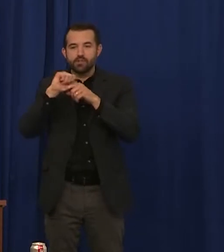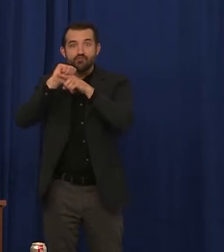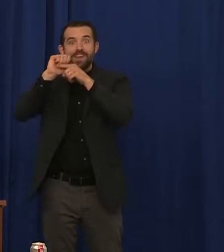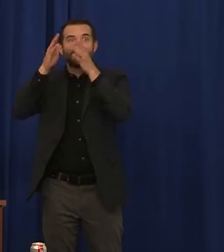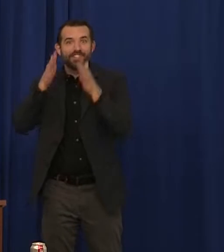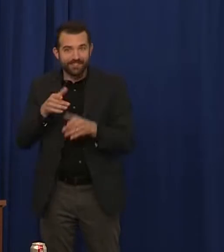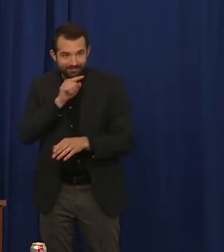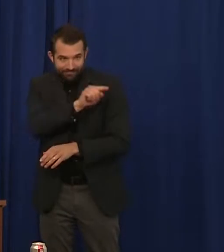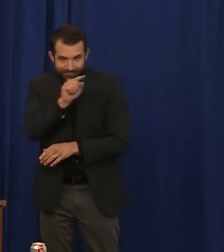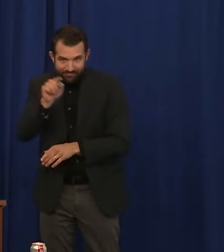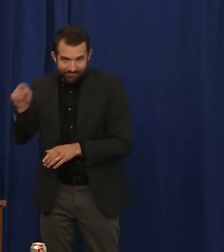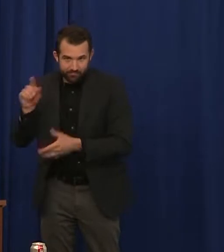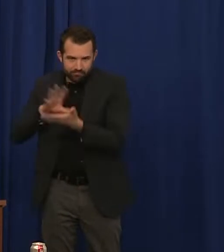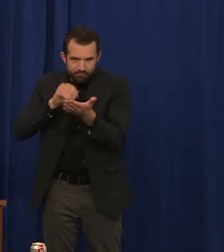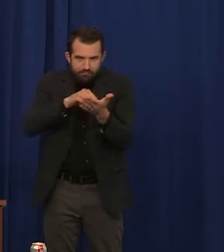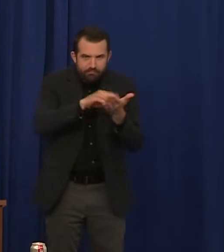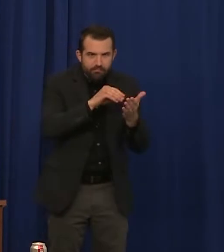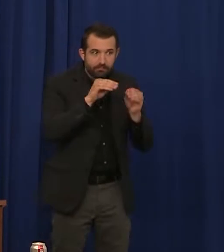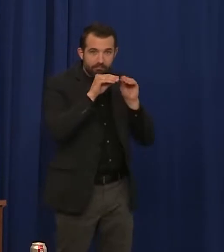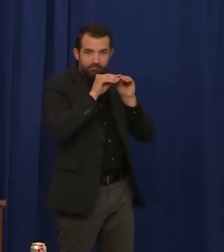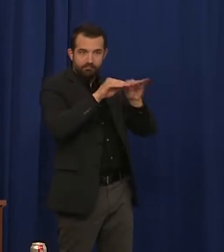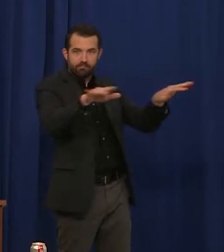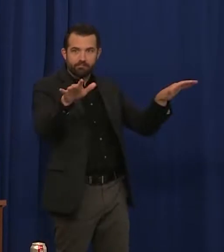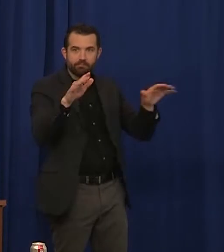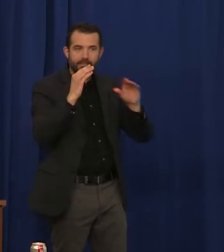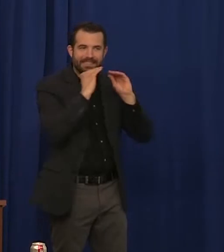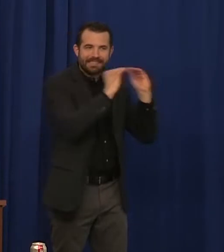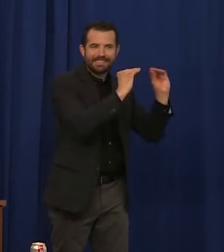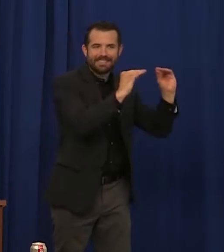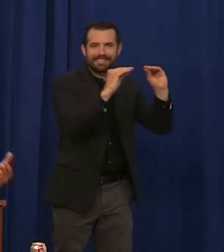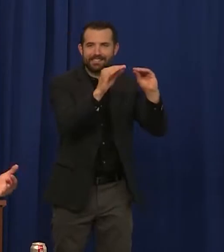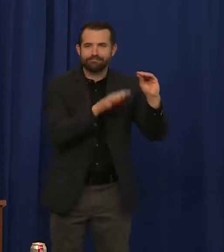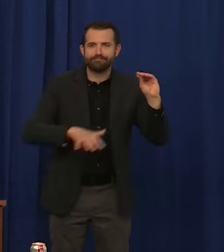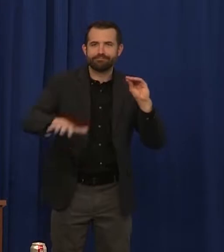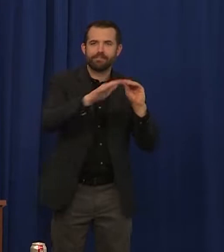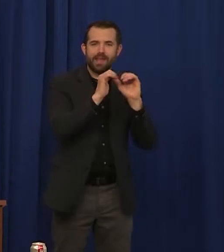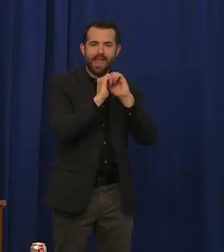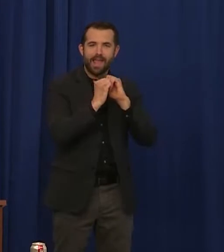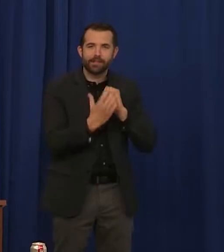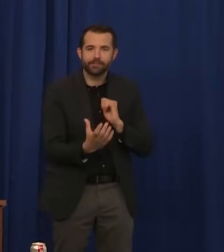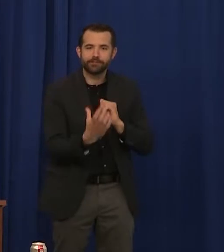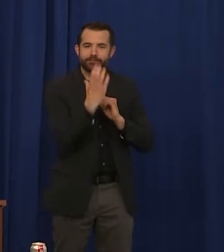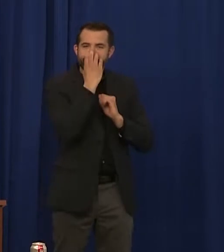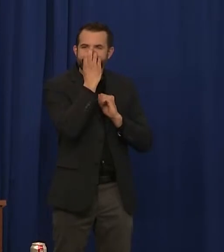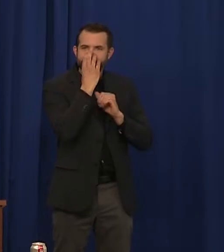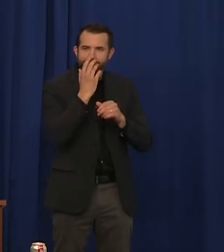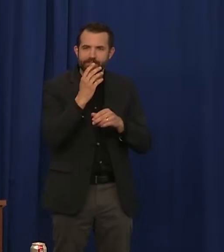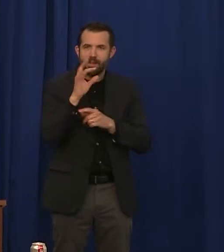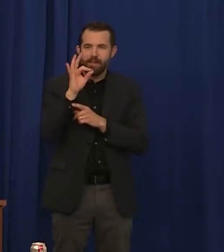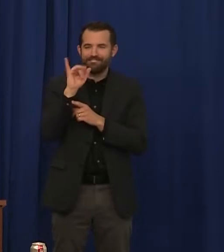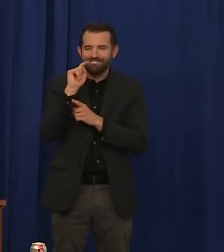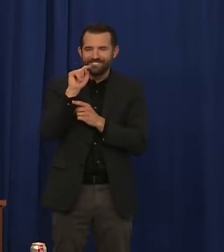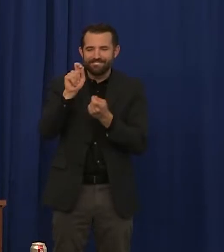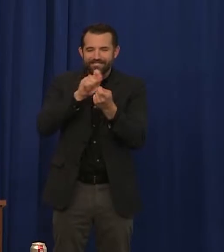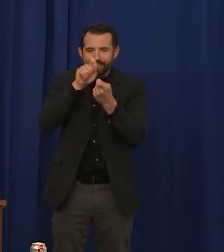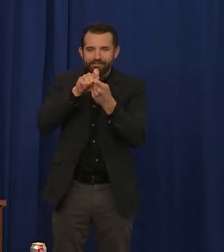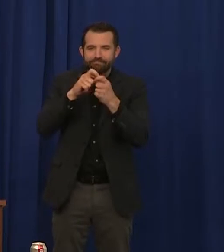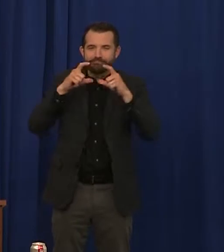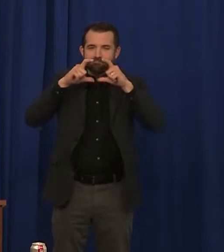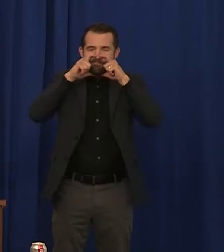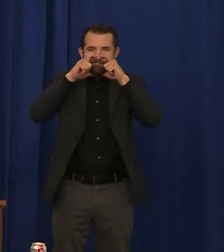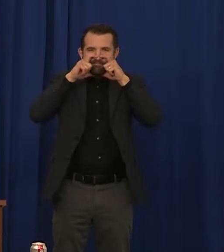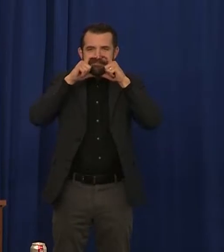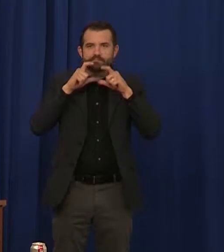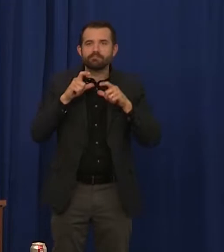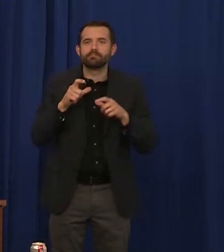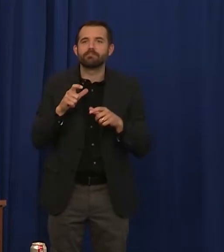fit testing to healthcare workers across the state. This is something we talked about a few days ago. One of the